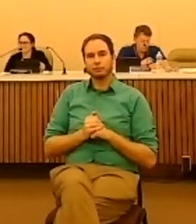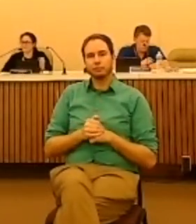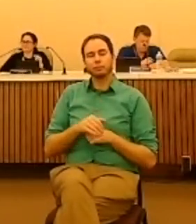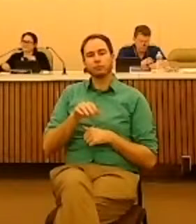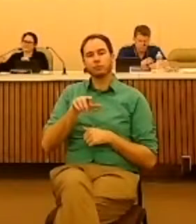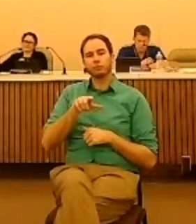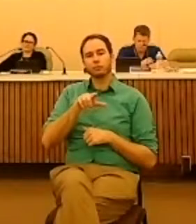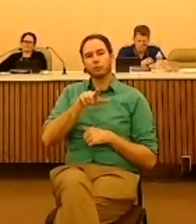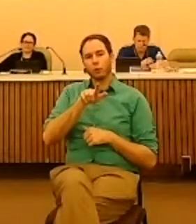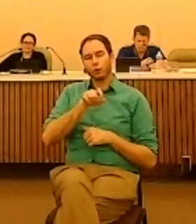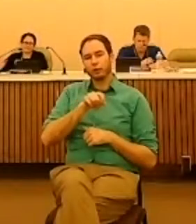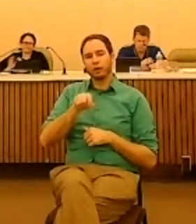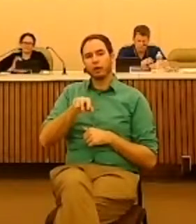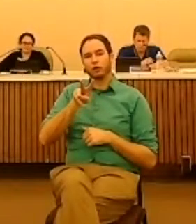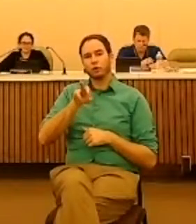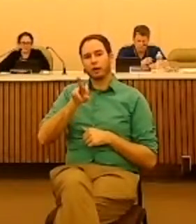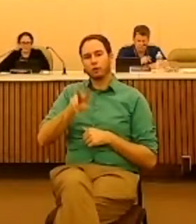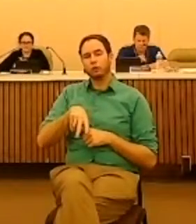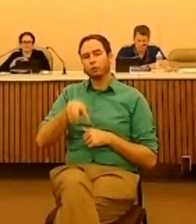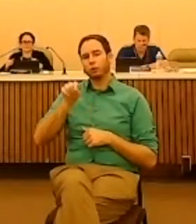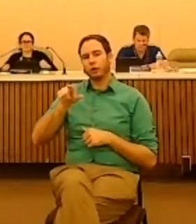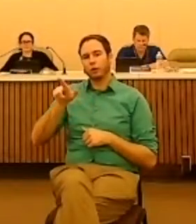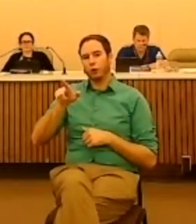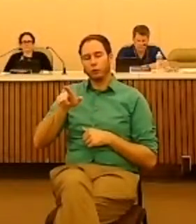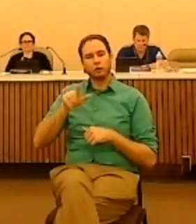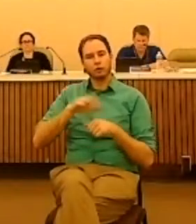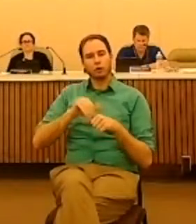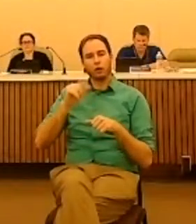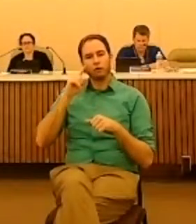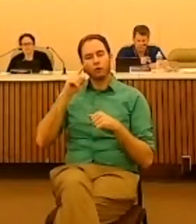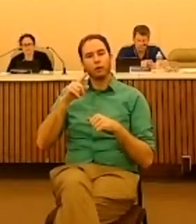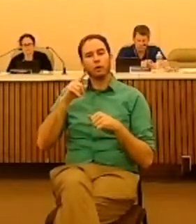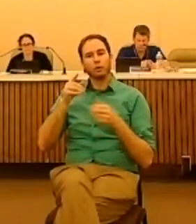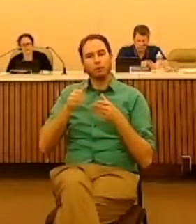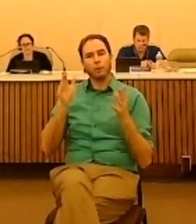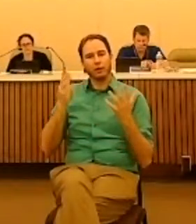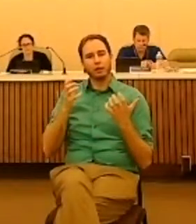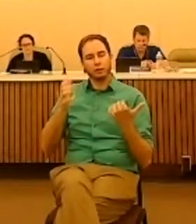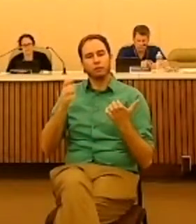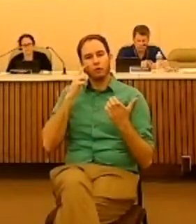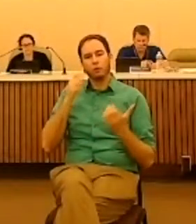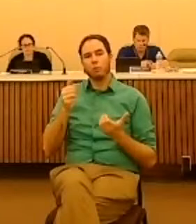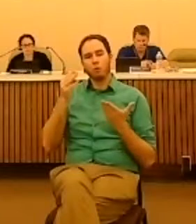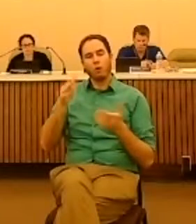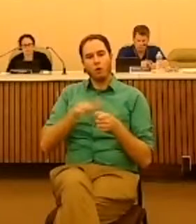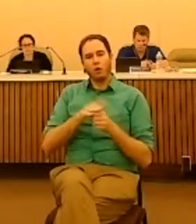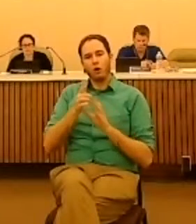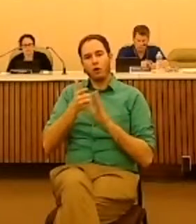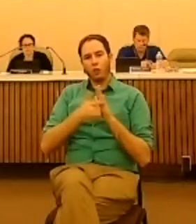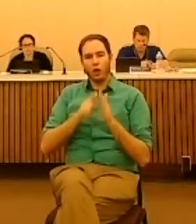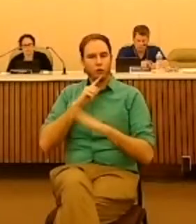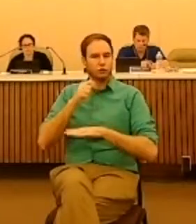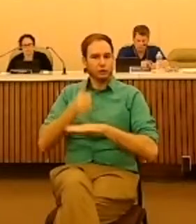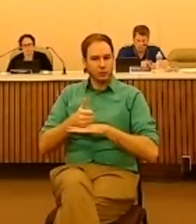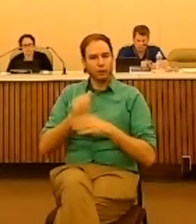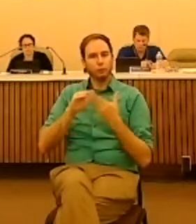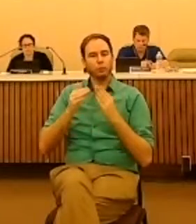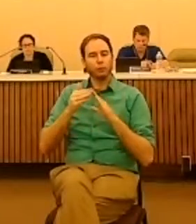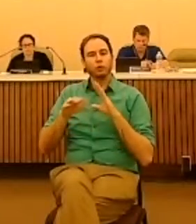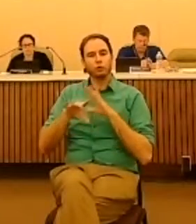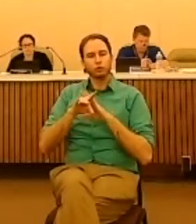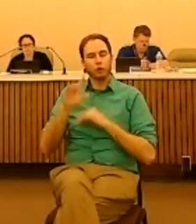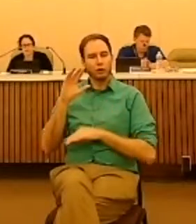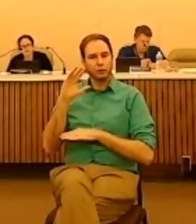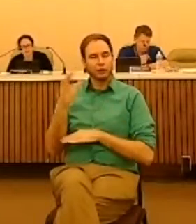Resolution 21-292, 2021 to call for a public hearing for proposed local law to establish community choice